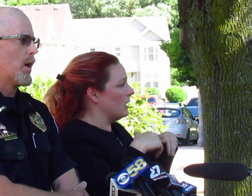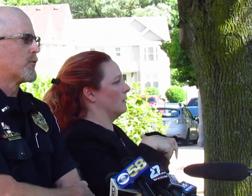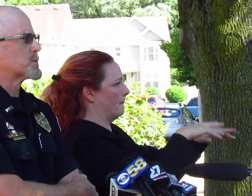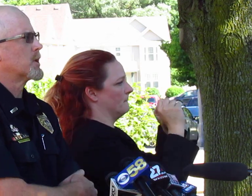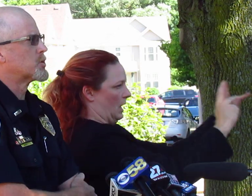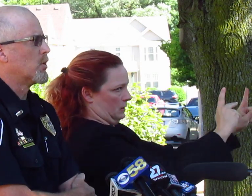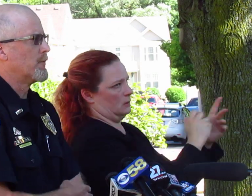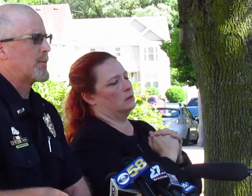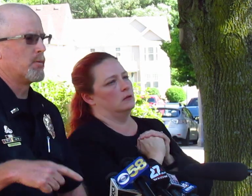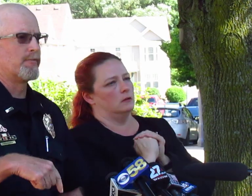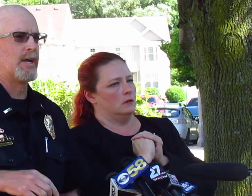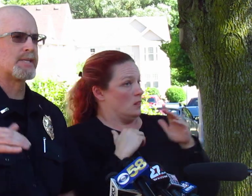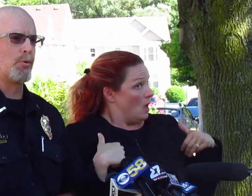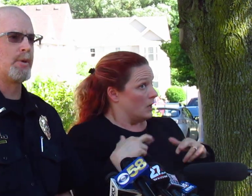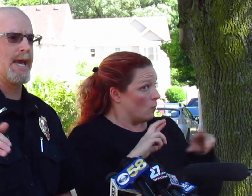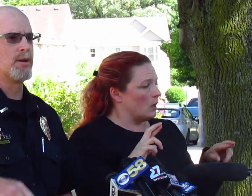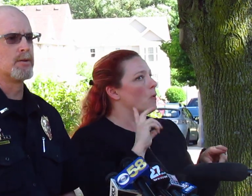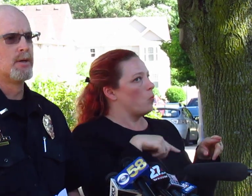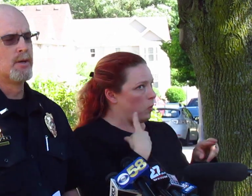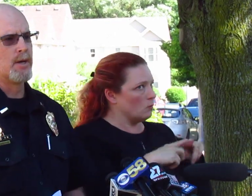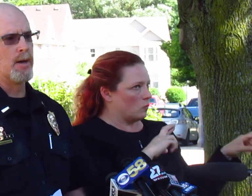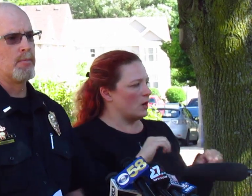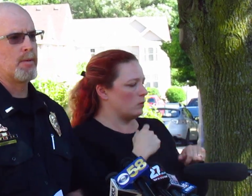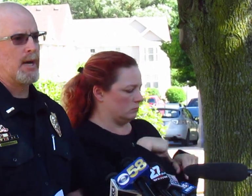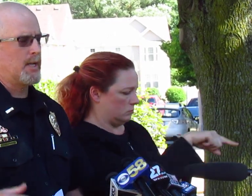relinquish law enforcement control of that perimeter fence. That will be handled